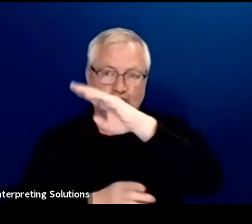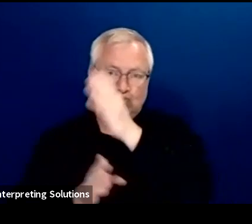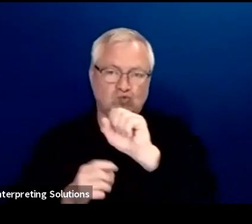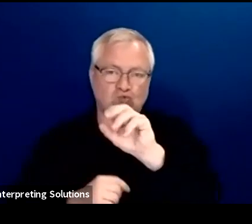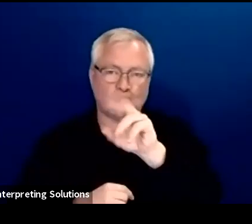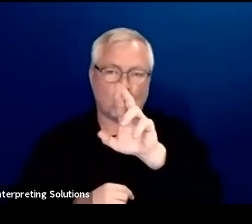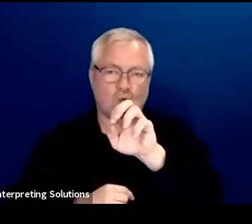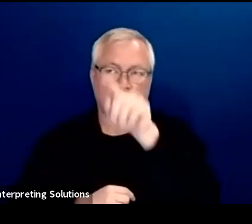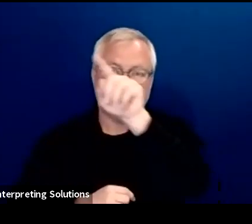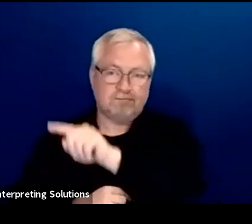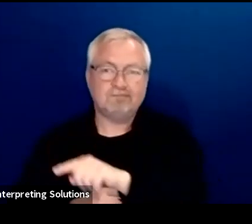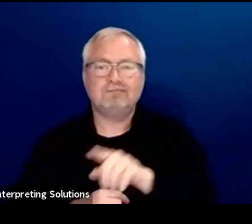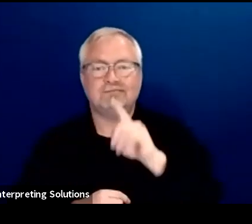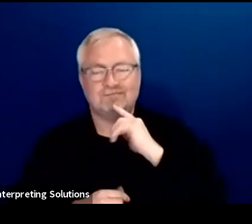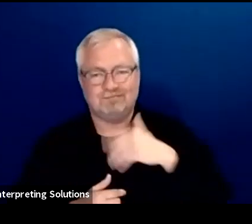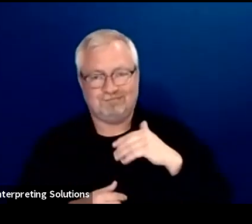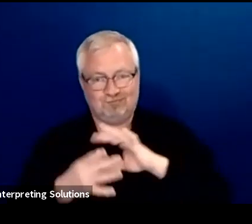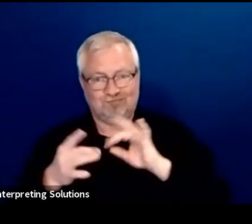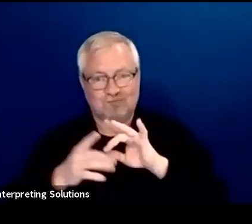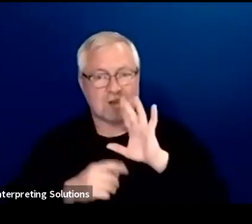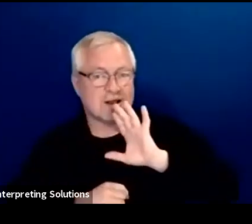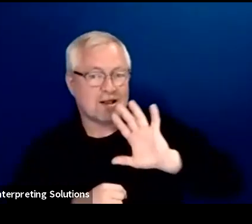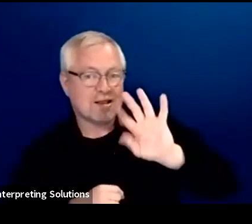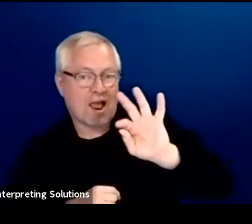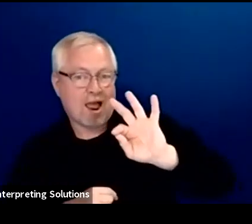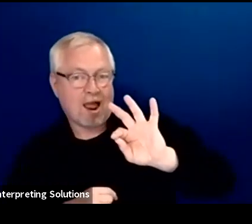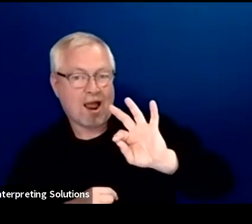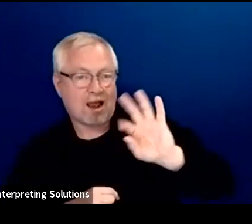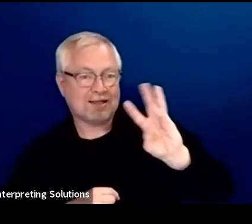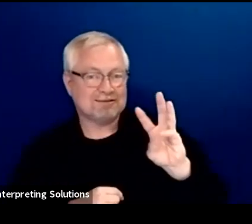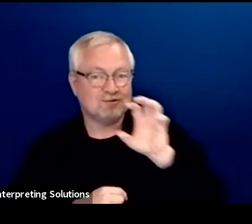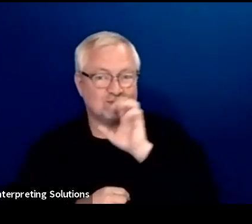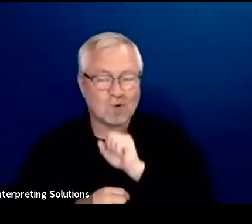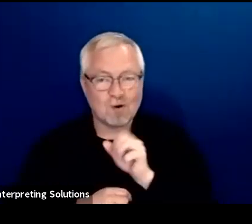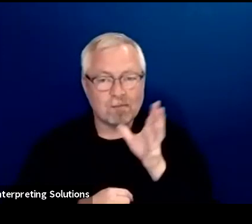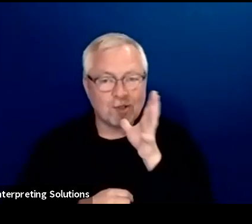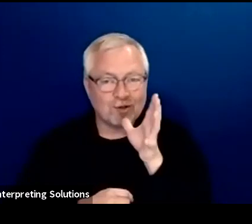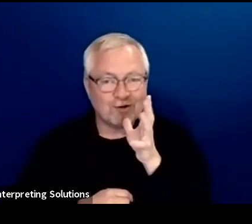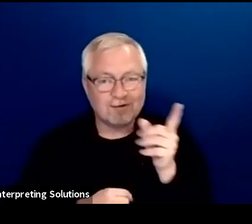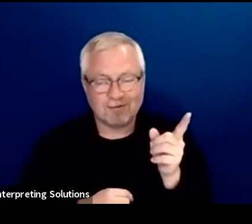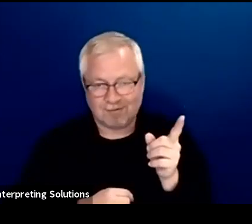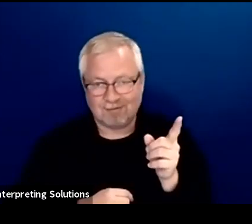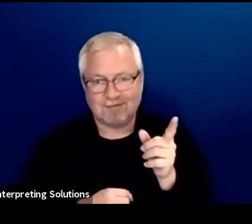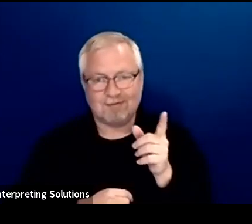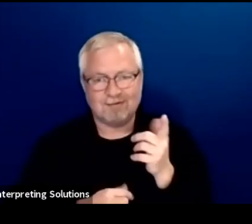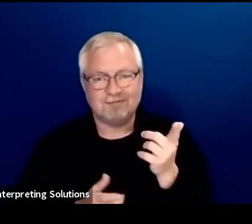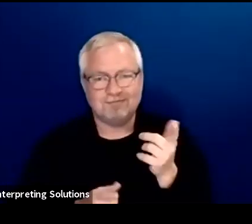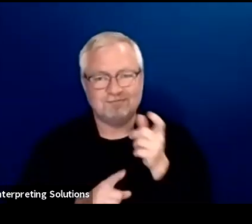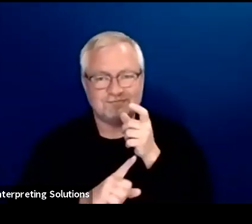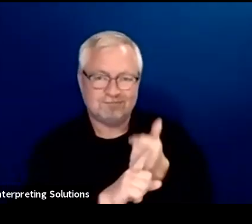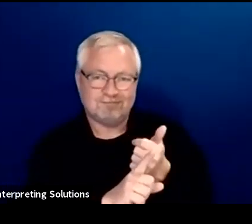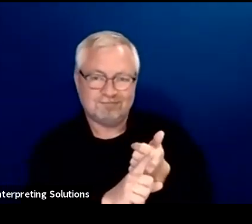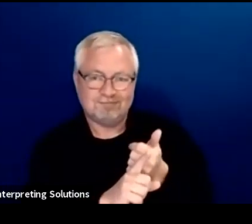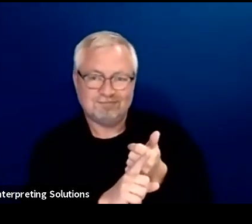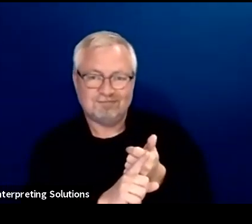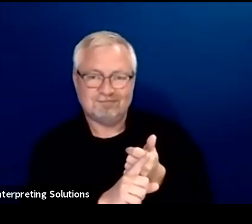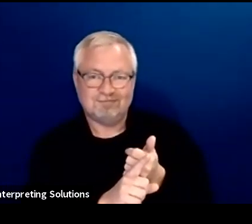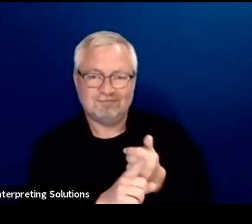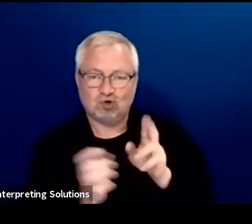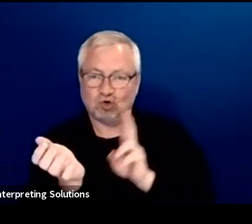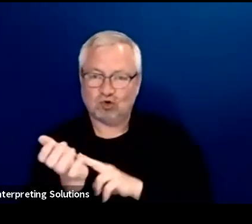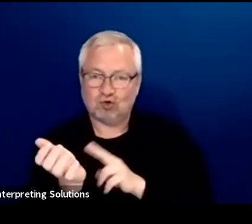96-year-old mother would talk about World War II, kind of the Rosie the Riveter posters and the things about working together. So I asked